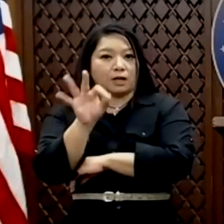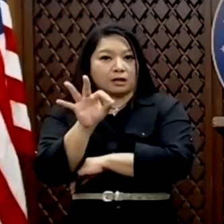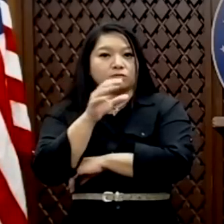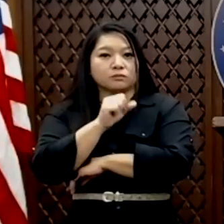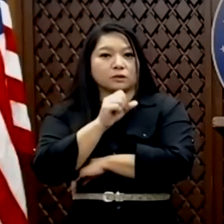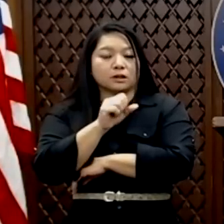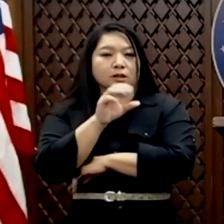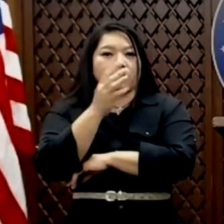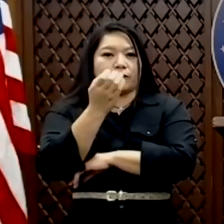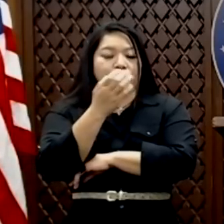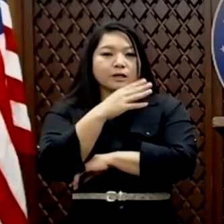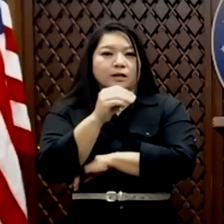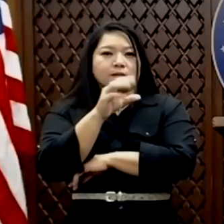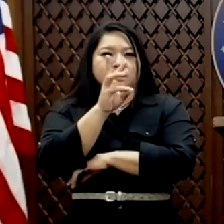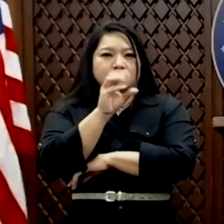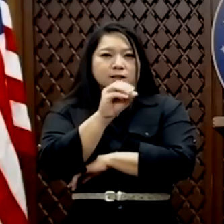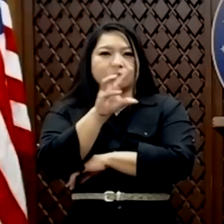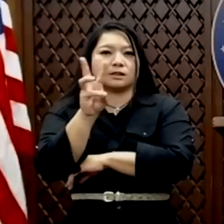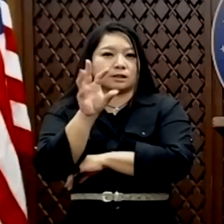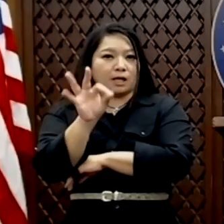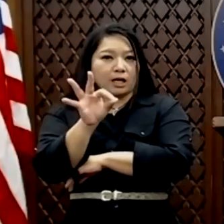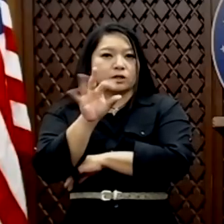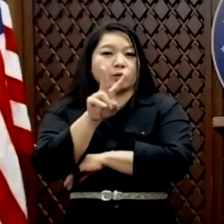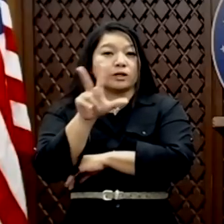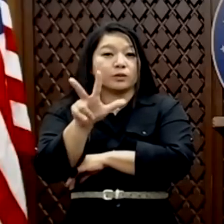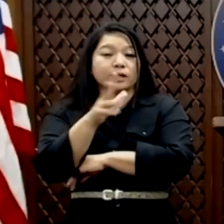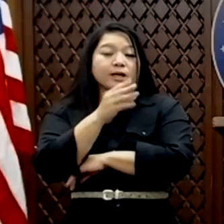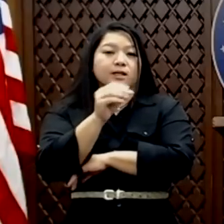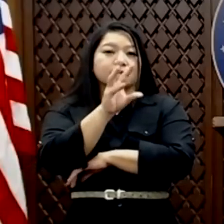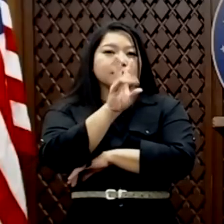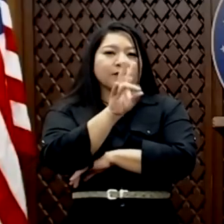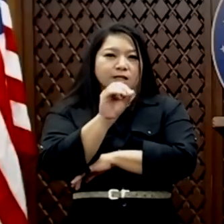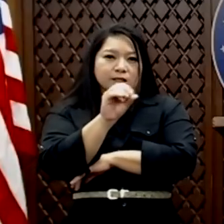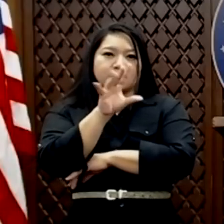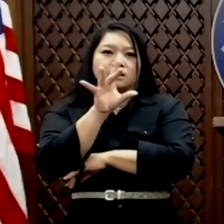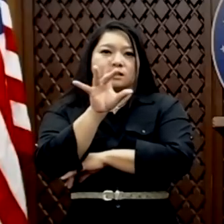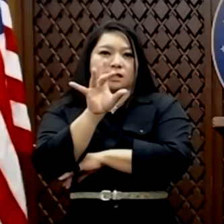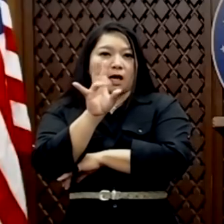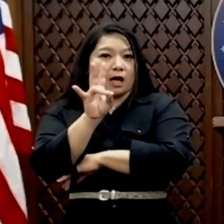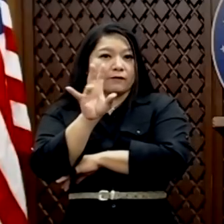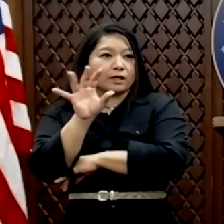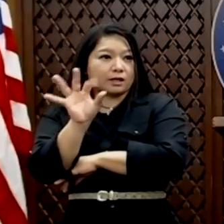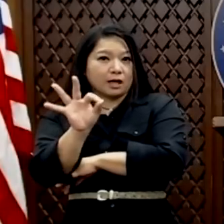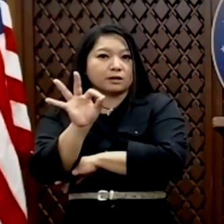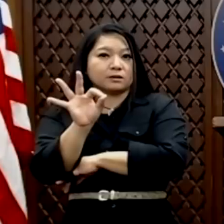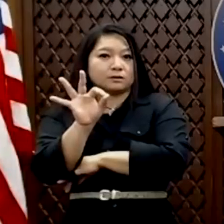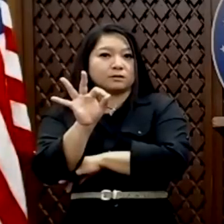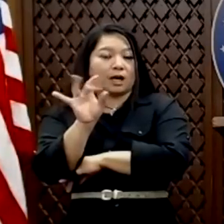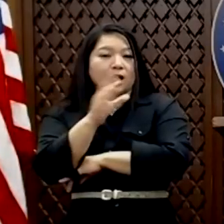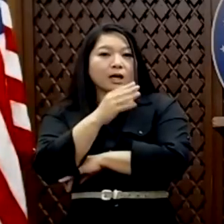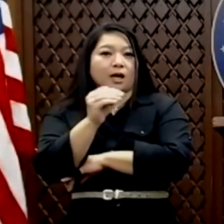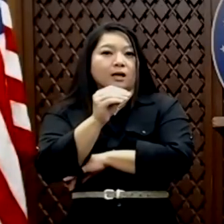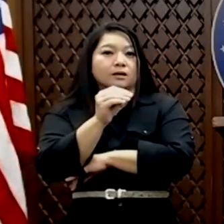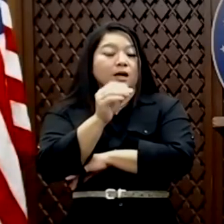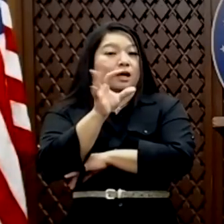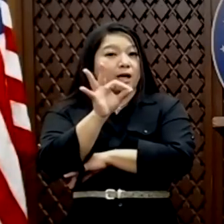to 69, 23, 70 to 79, 8, 80 to 89, 4, and those 90 years